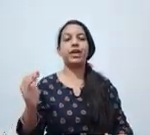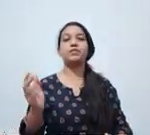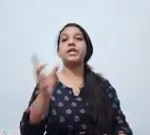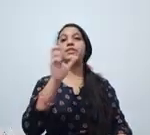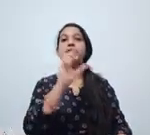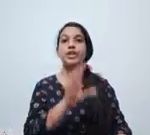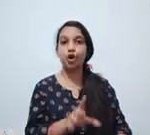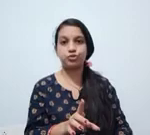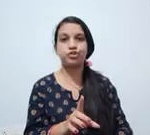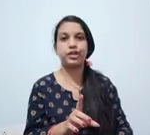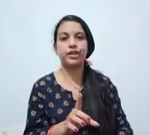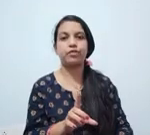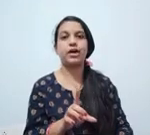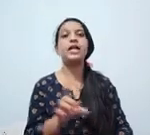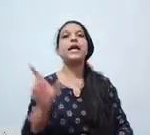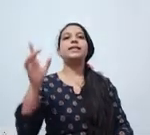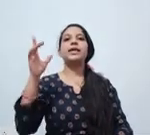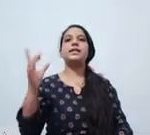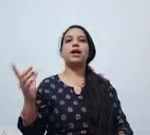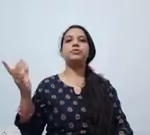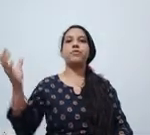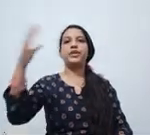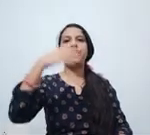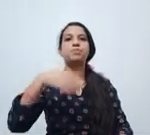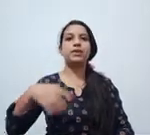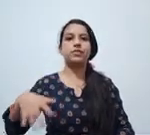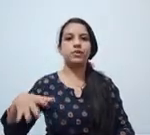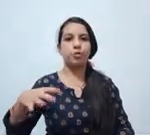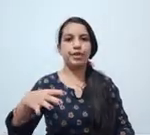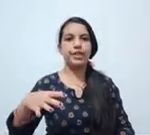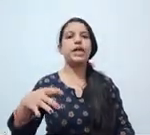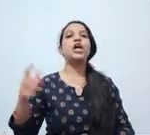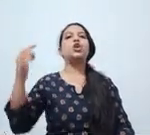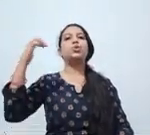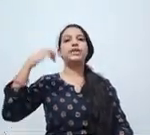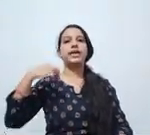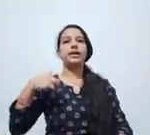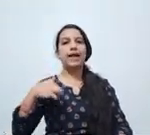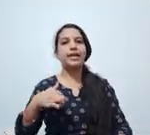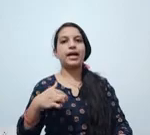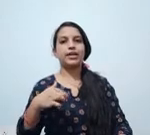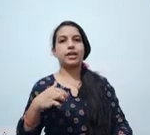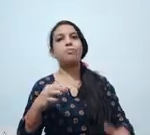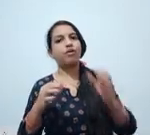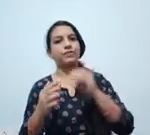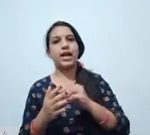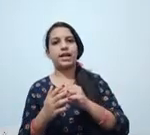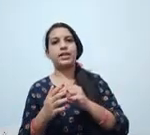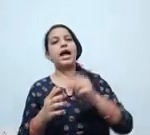that is the deoxygenated one, that comes from various parts of the body to the right atrium of the heart. When